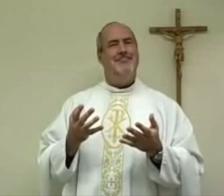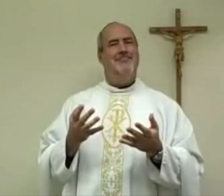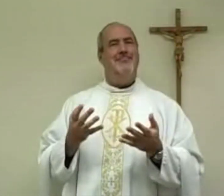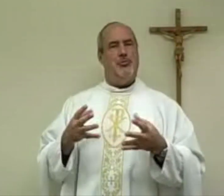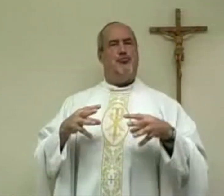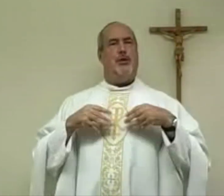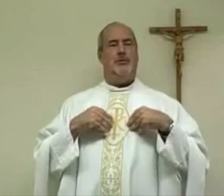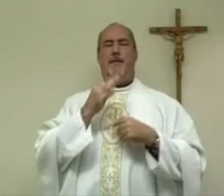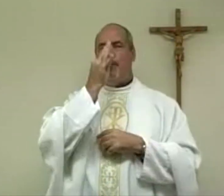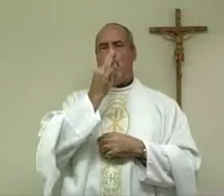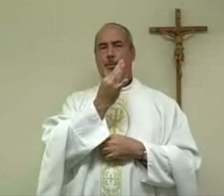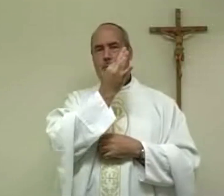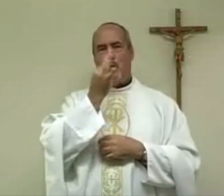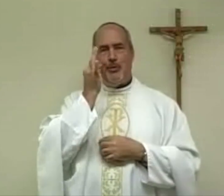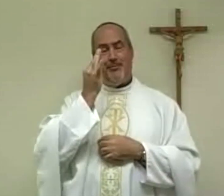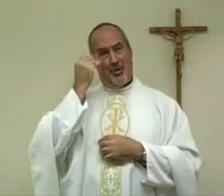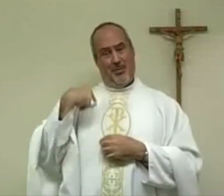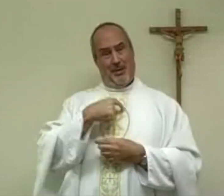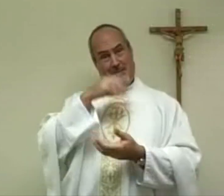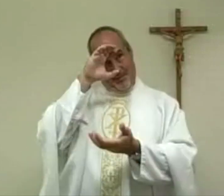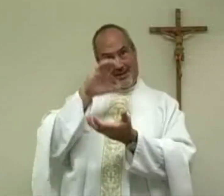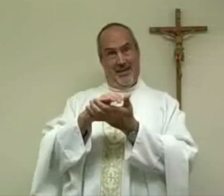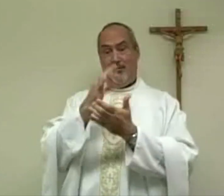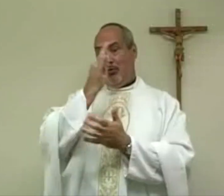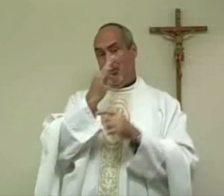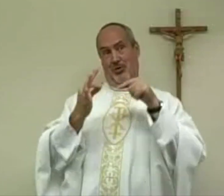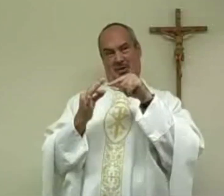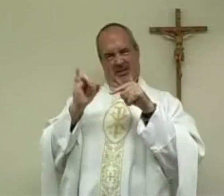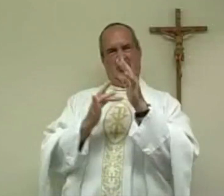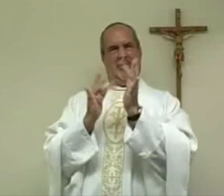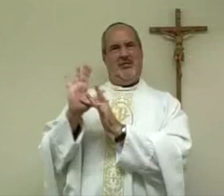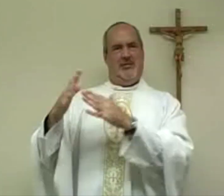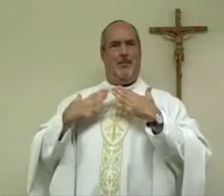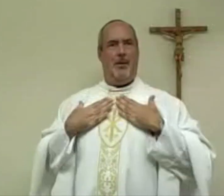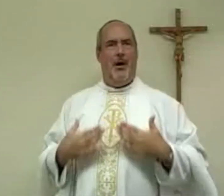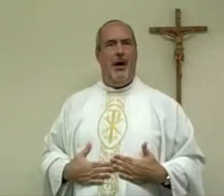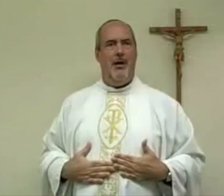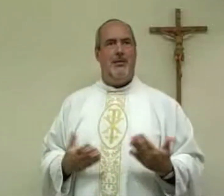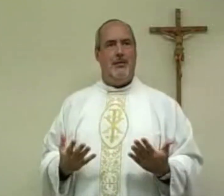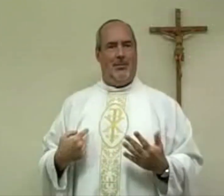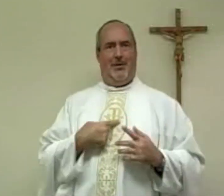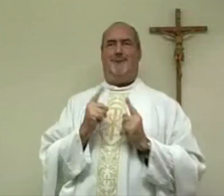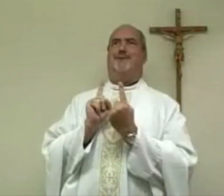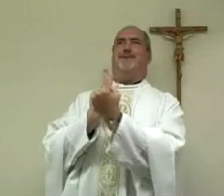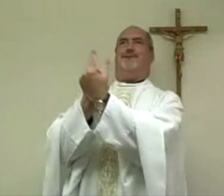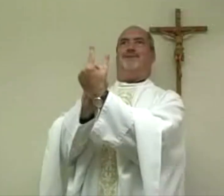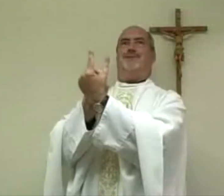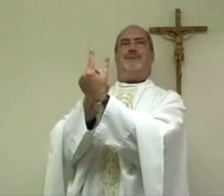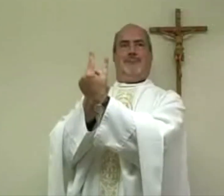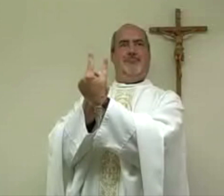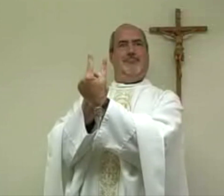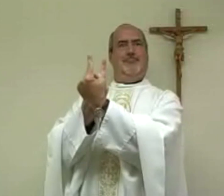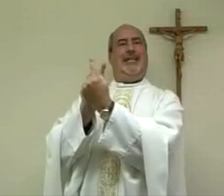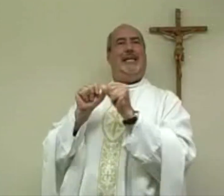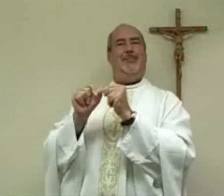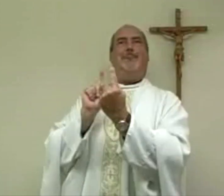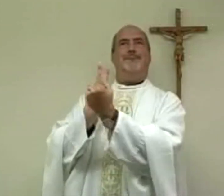It's so important. For example, we need to take the Eucharist because we believe that in the Eucharist